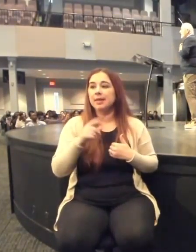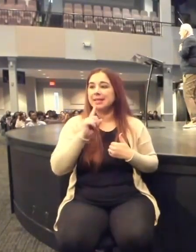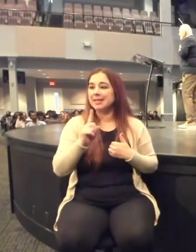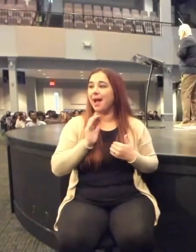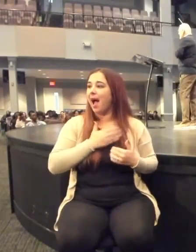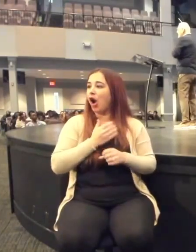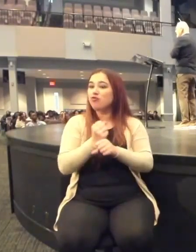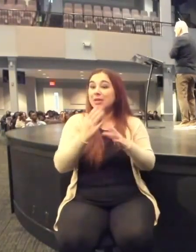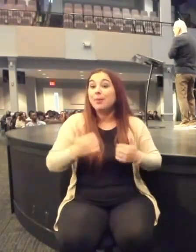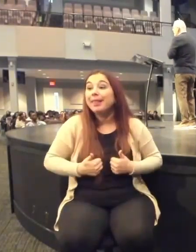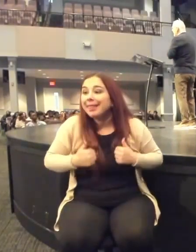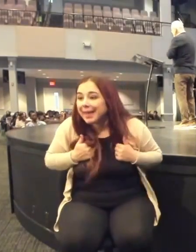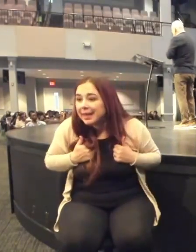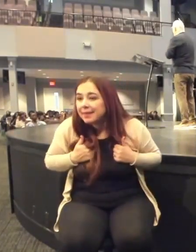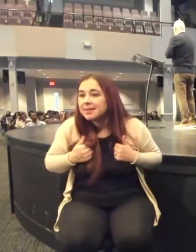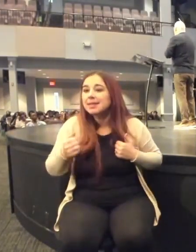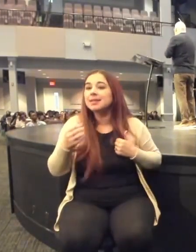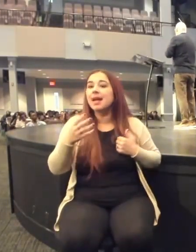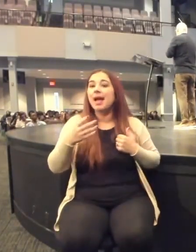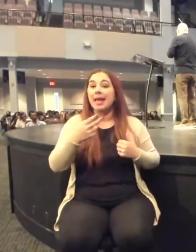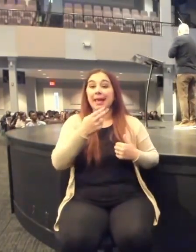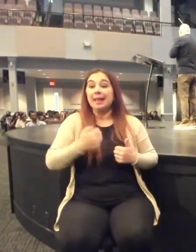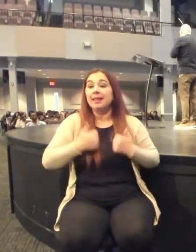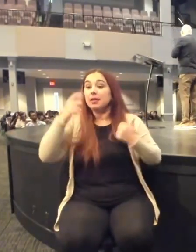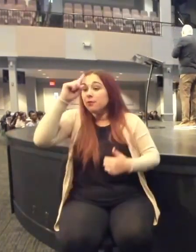Redeemer lives, and he lives forever.